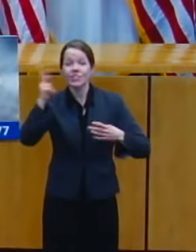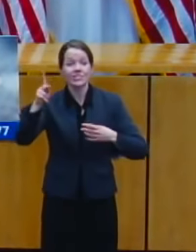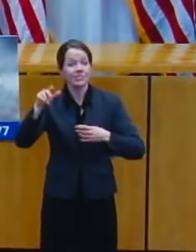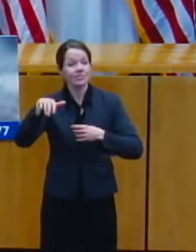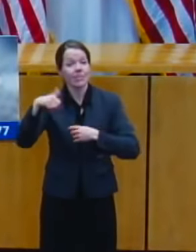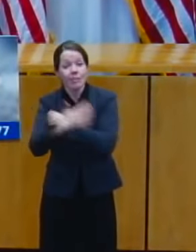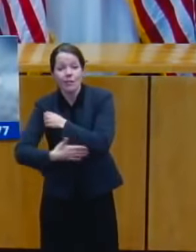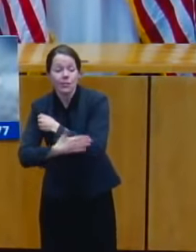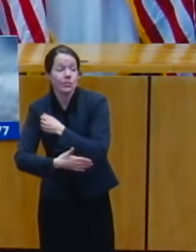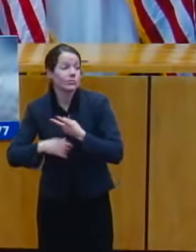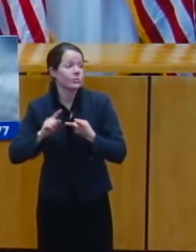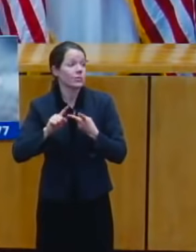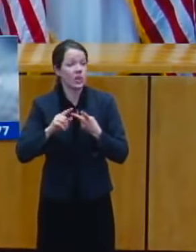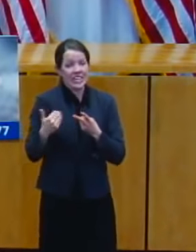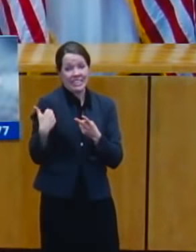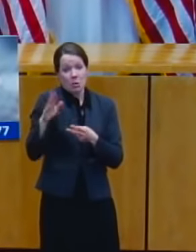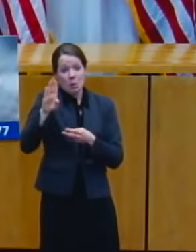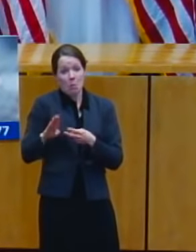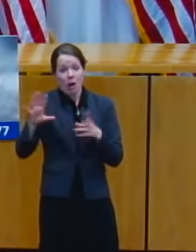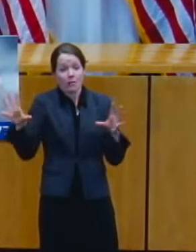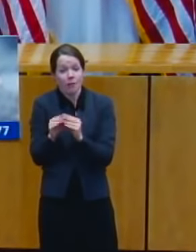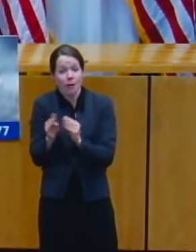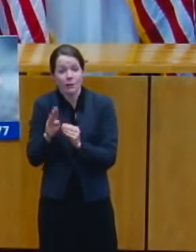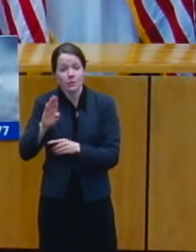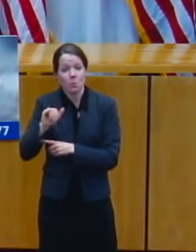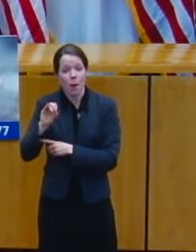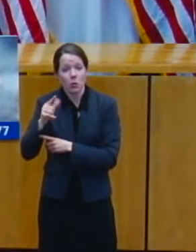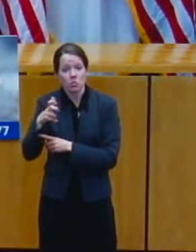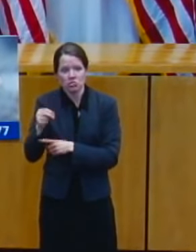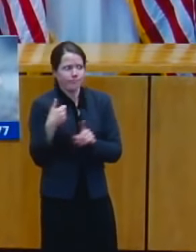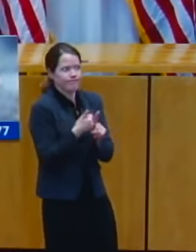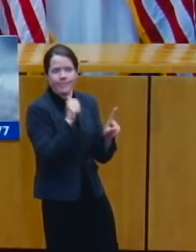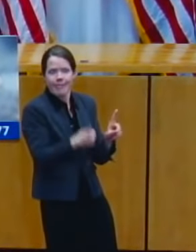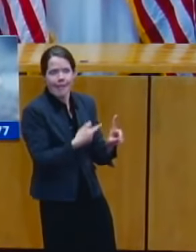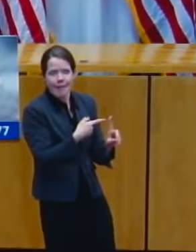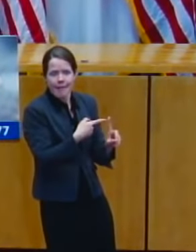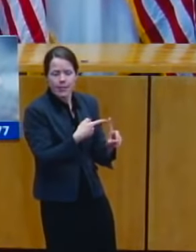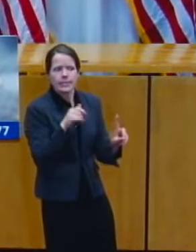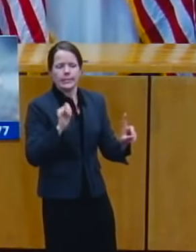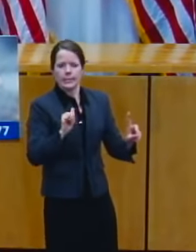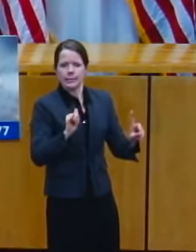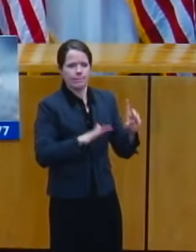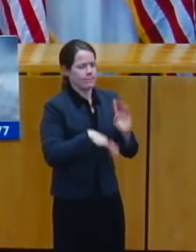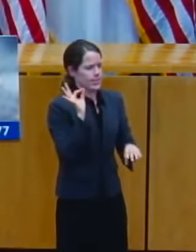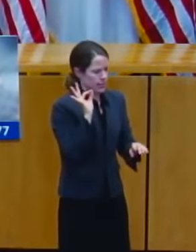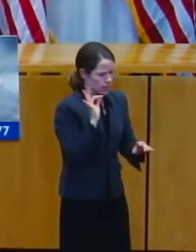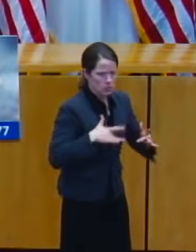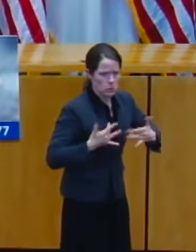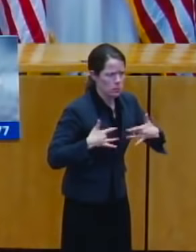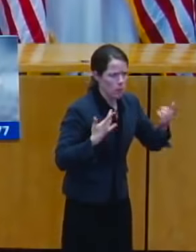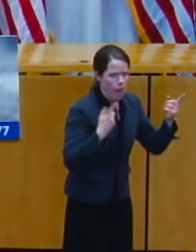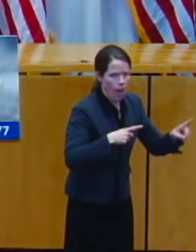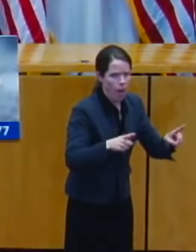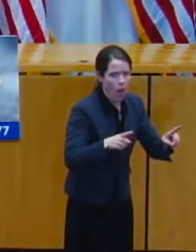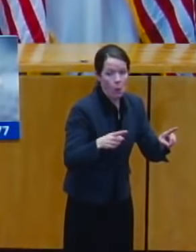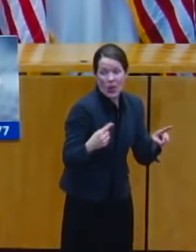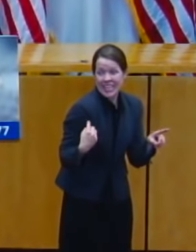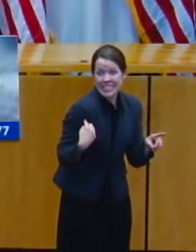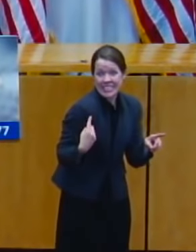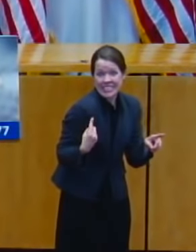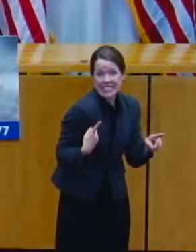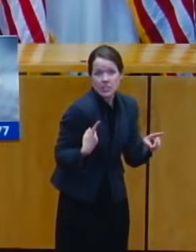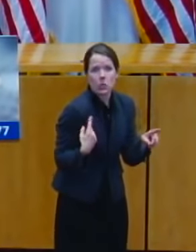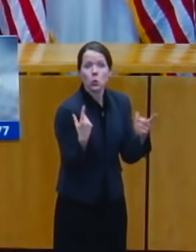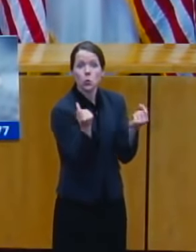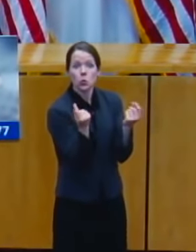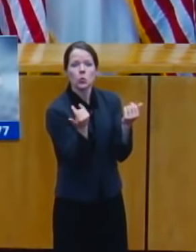shelter in Pittsfield with tents and the like to help deal with individuals who are housing insecure or homeless as a